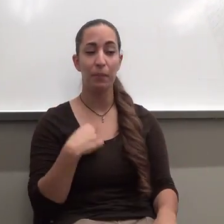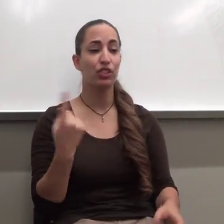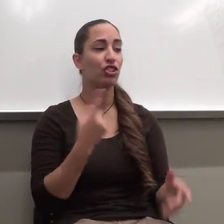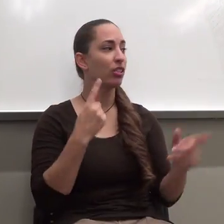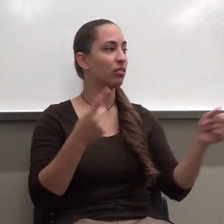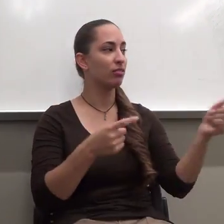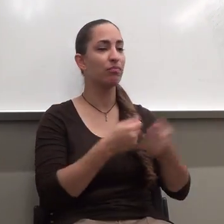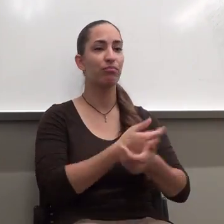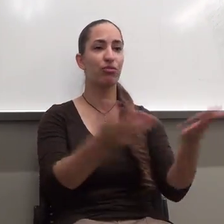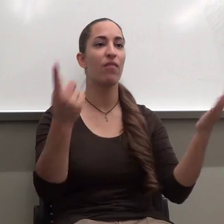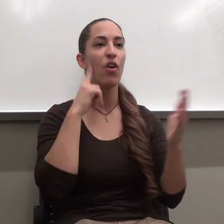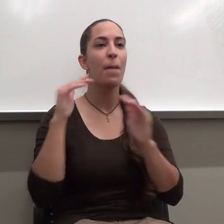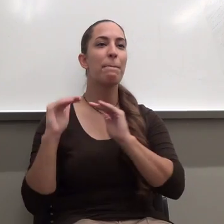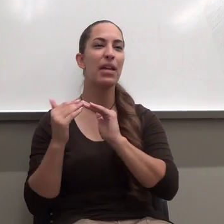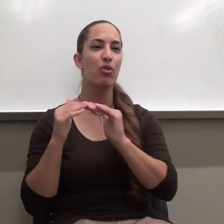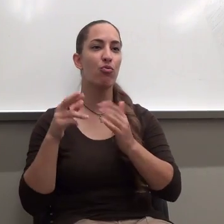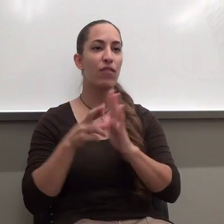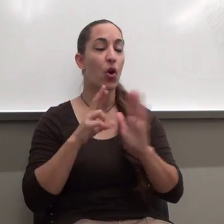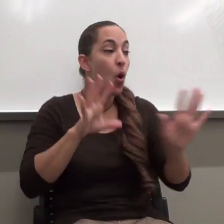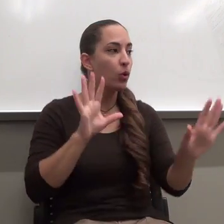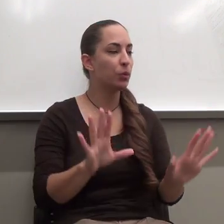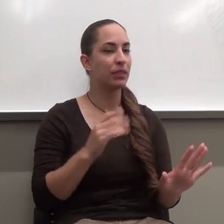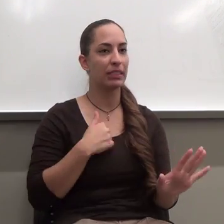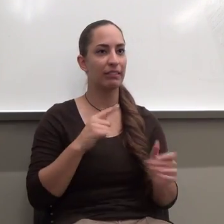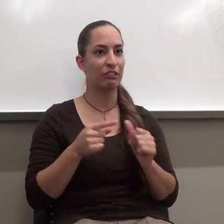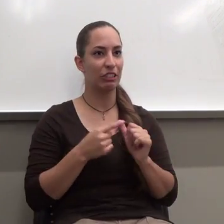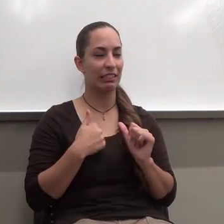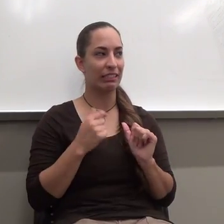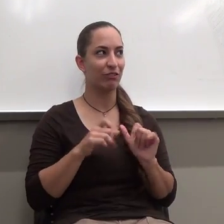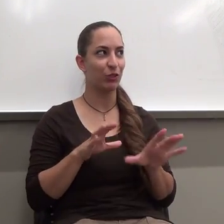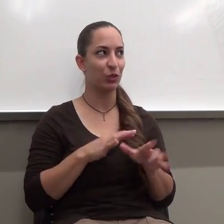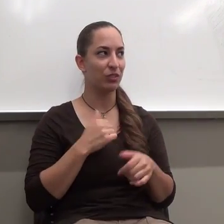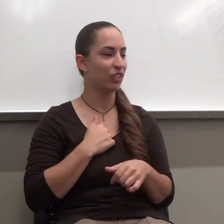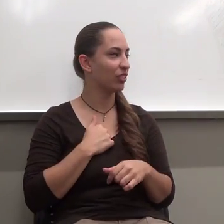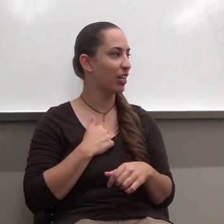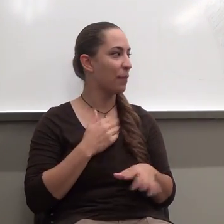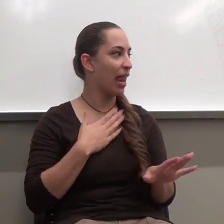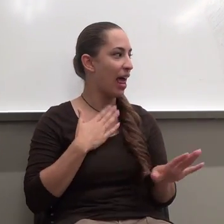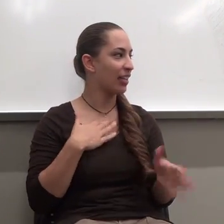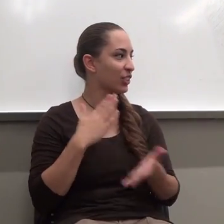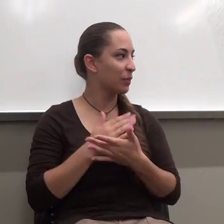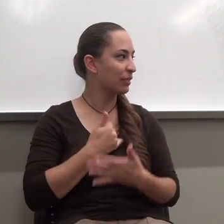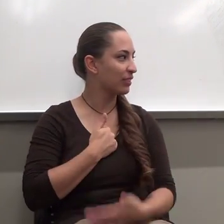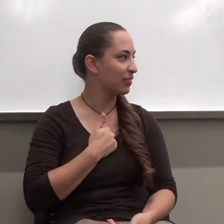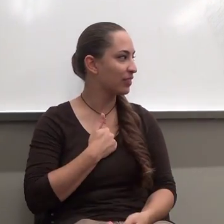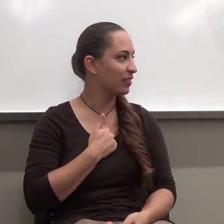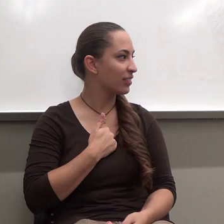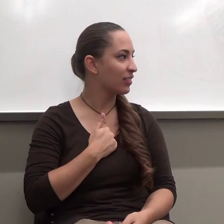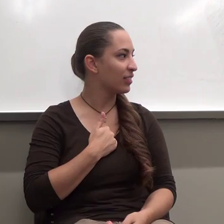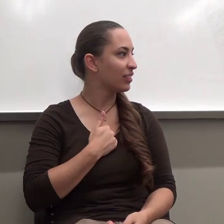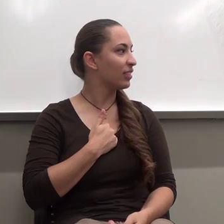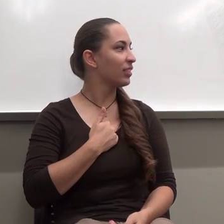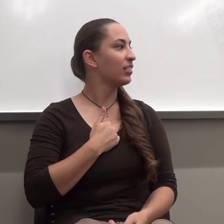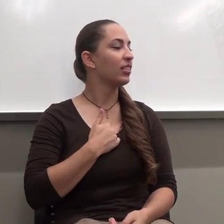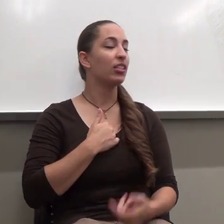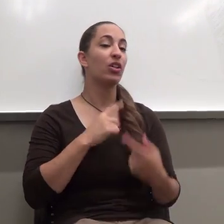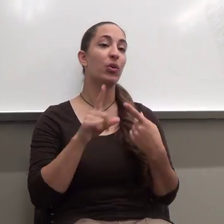out. Oh, whoops, but there's something I need to do before that. I'm glad I stopped myself. When you, remember last